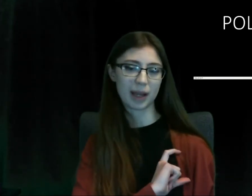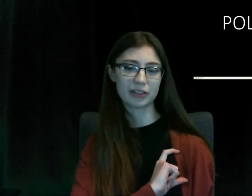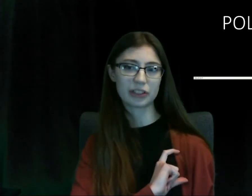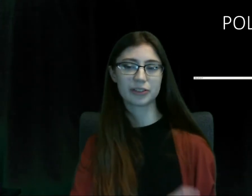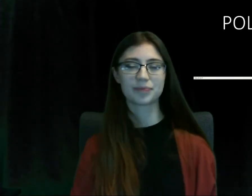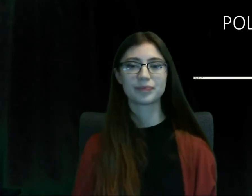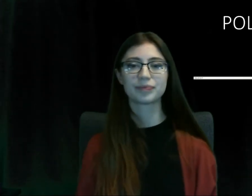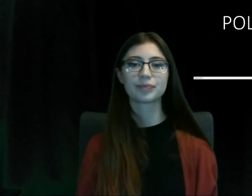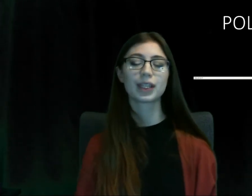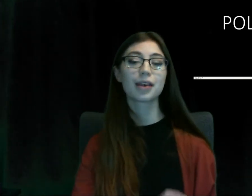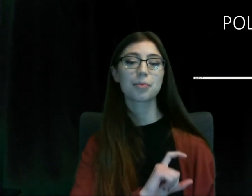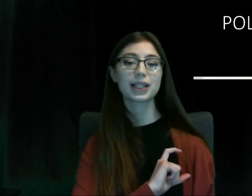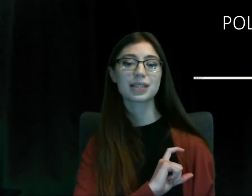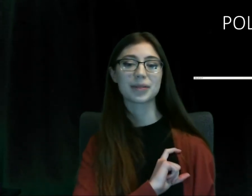badge. Policeman,